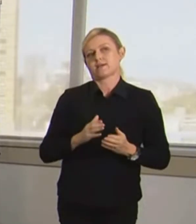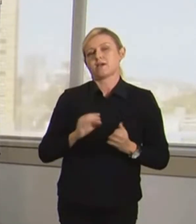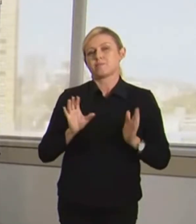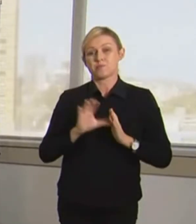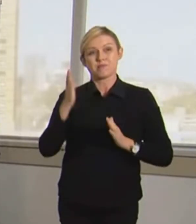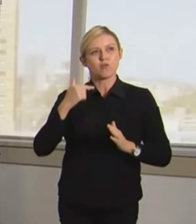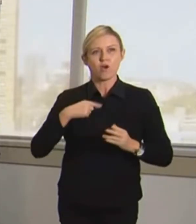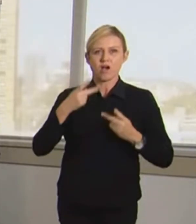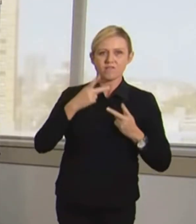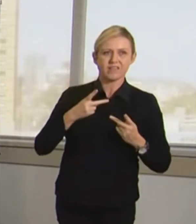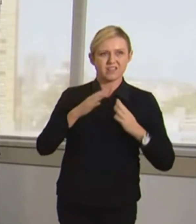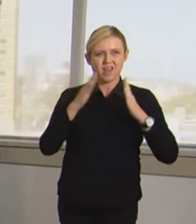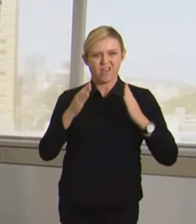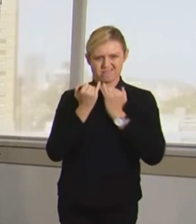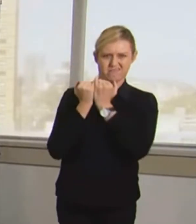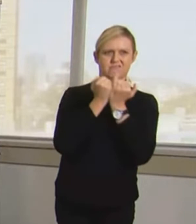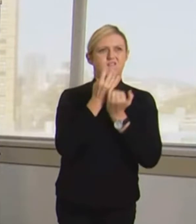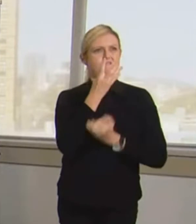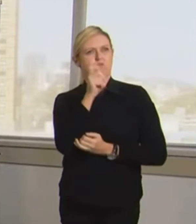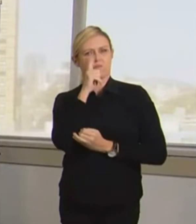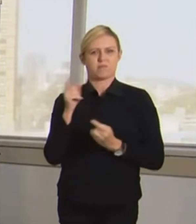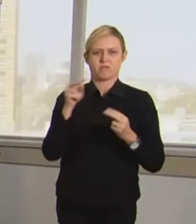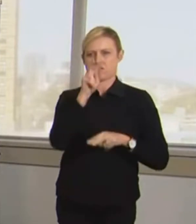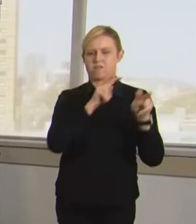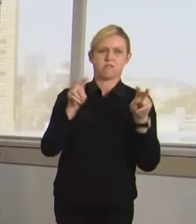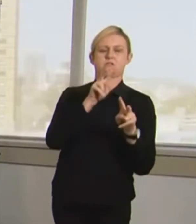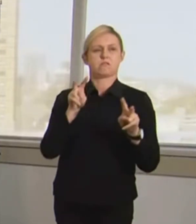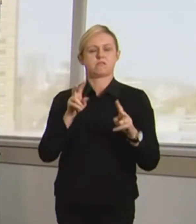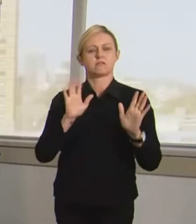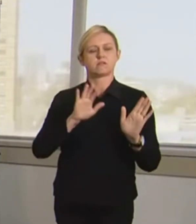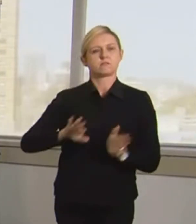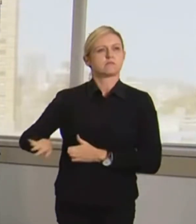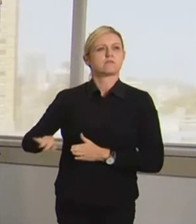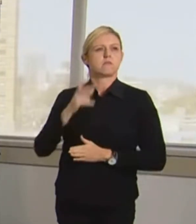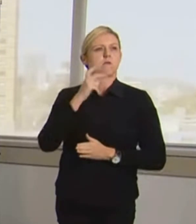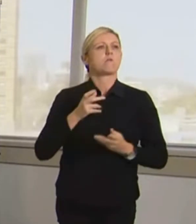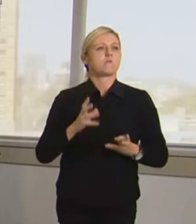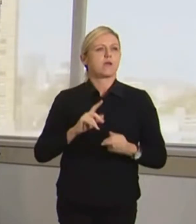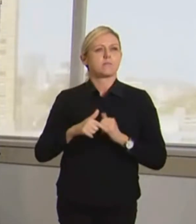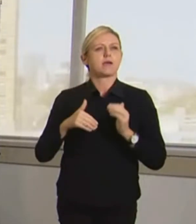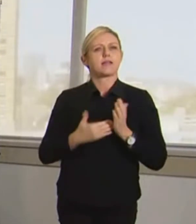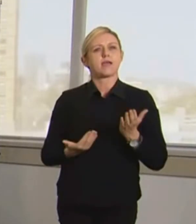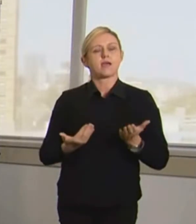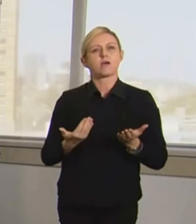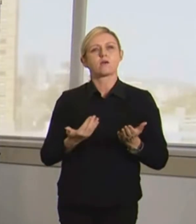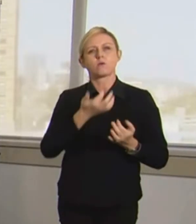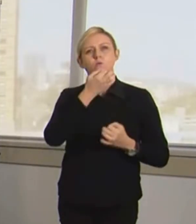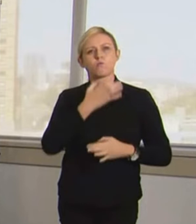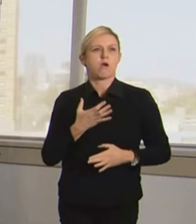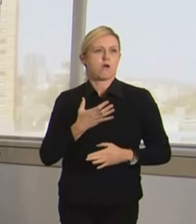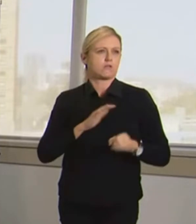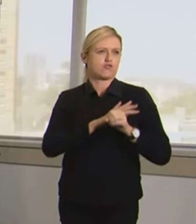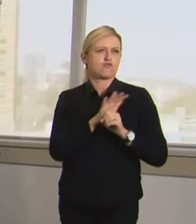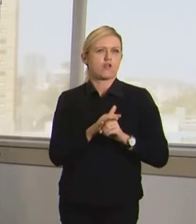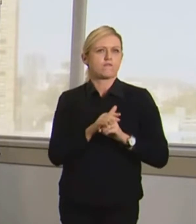house. Well, that's probably a thing of the past, at least while we have this particular very virulent